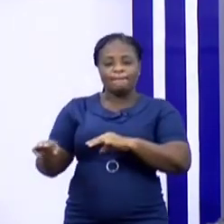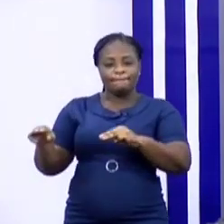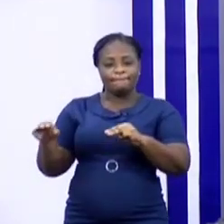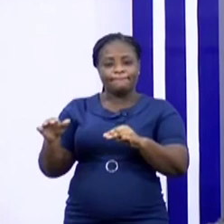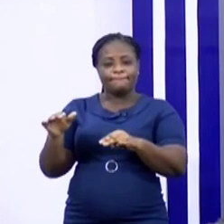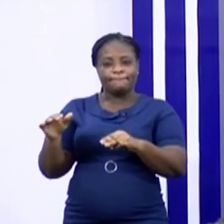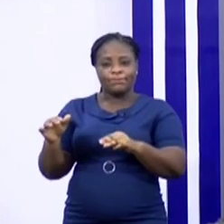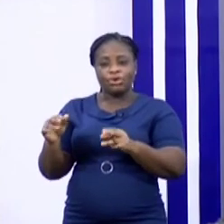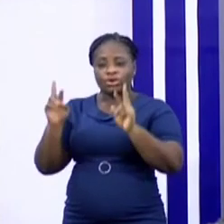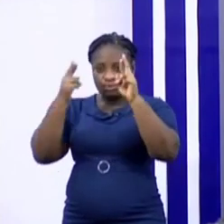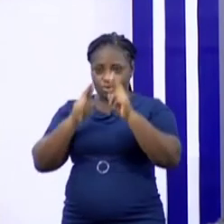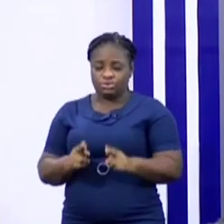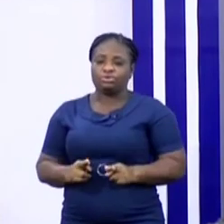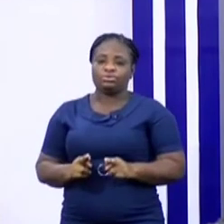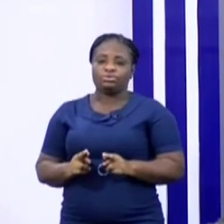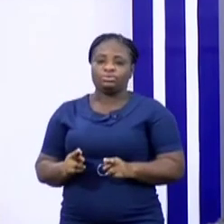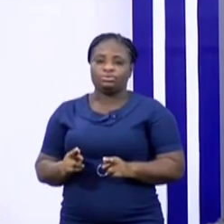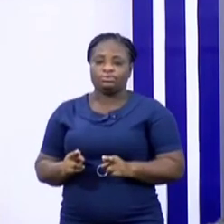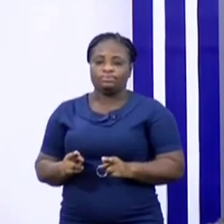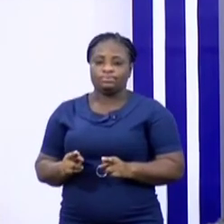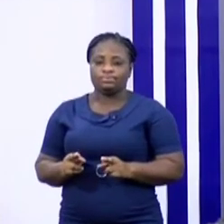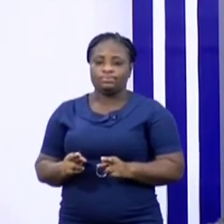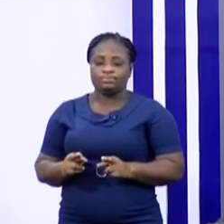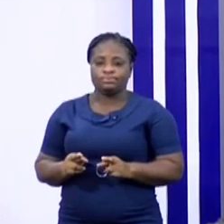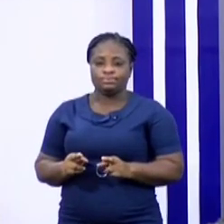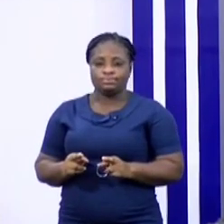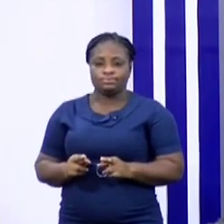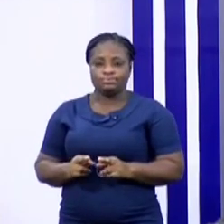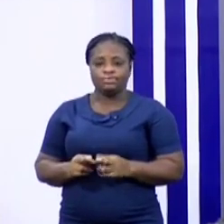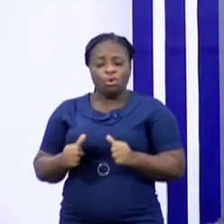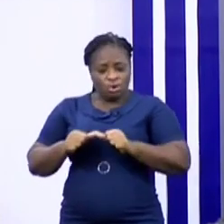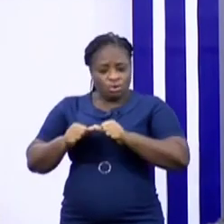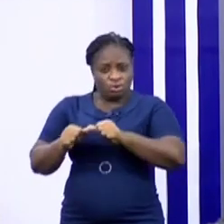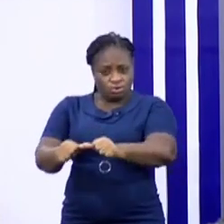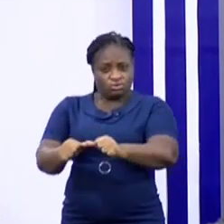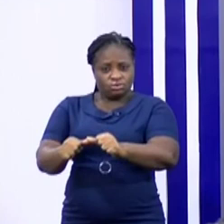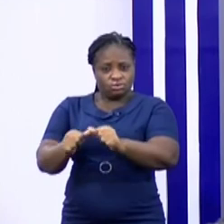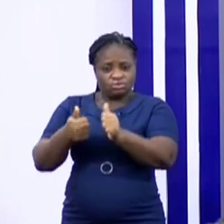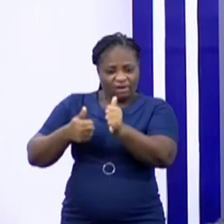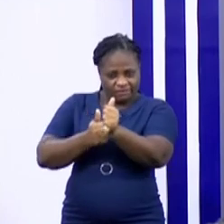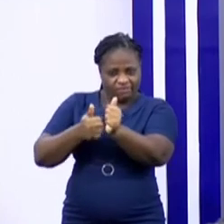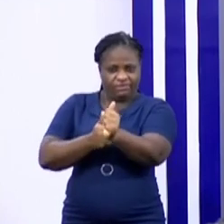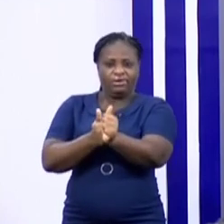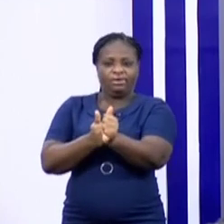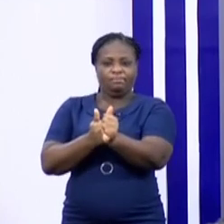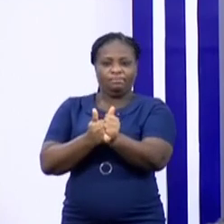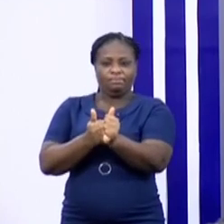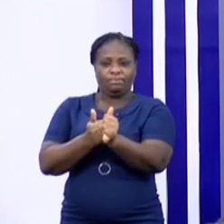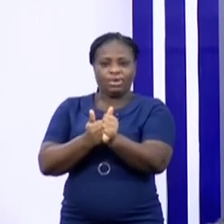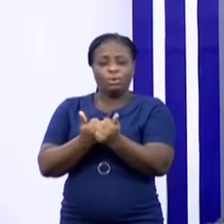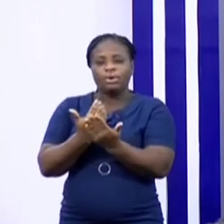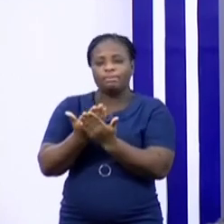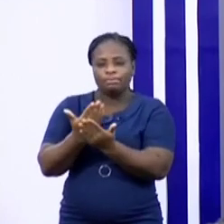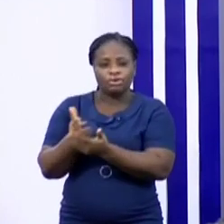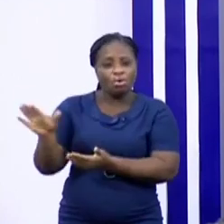based on the results that we have. We will continue to follow up contacts. And we plead